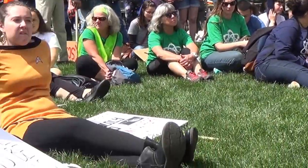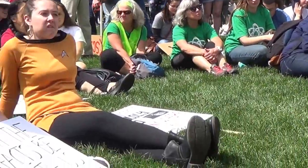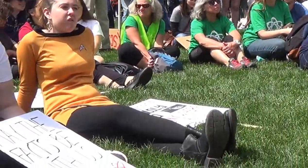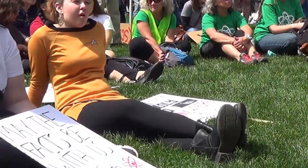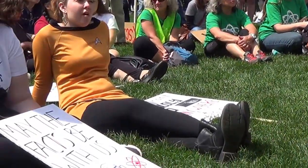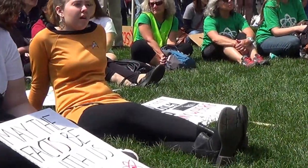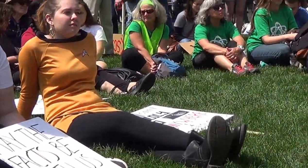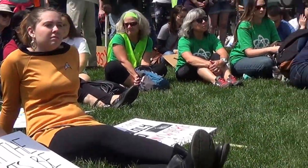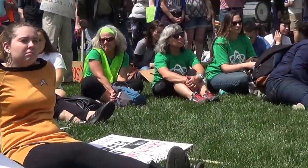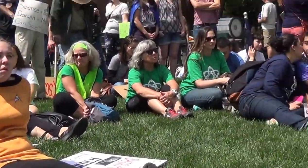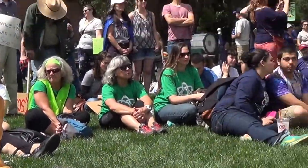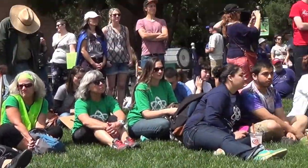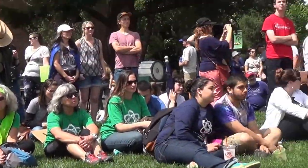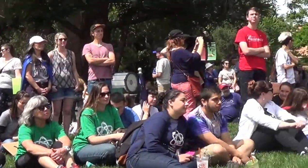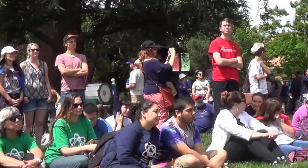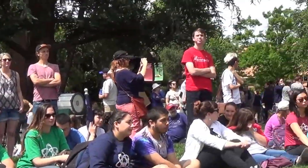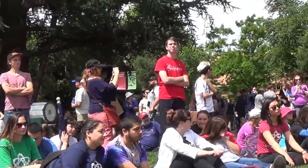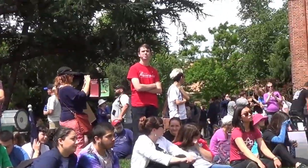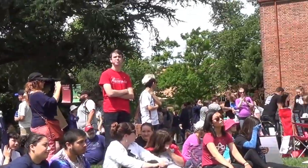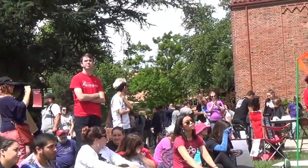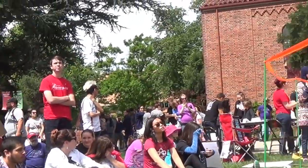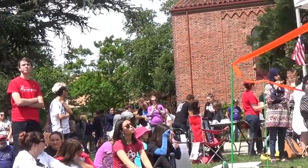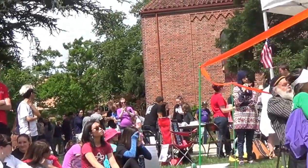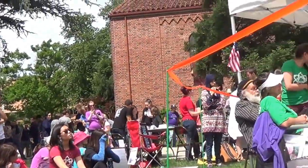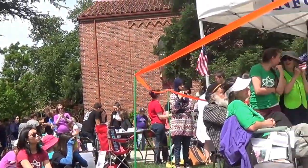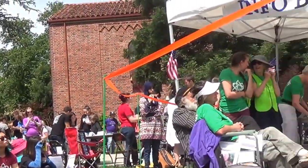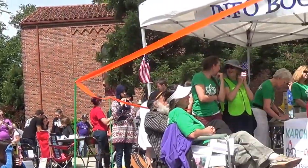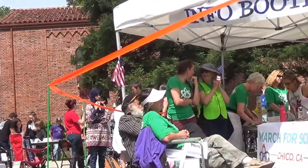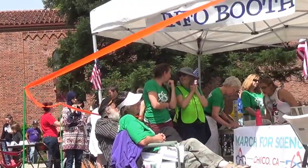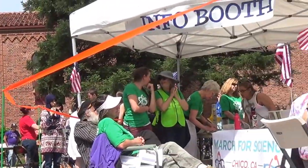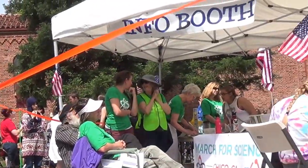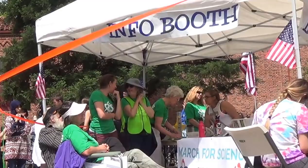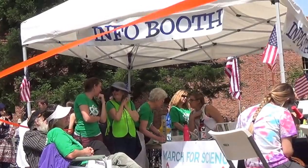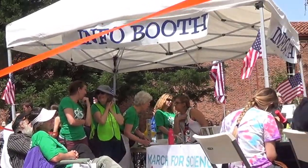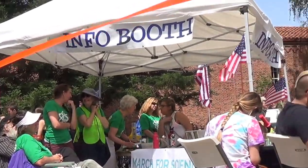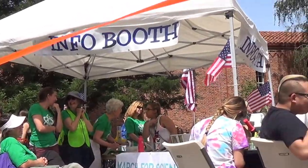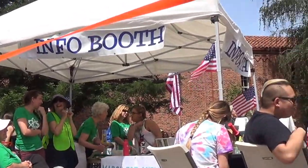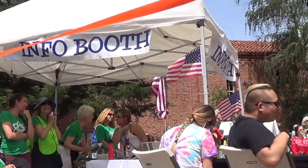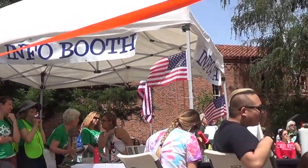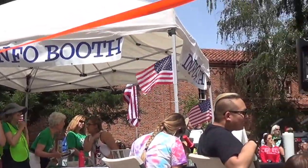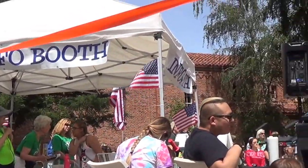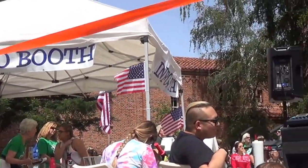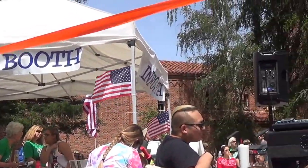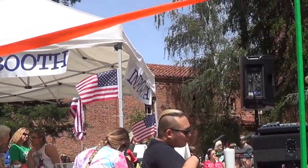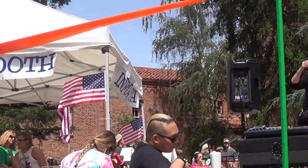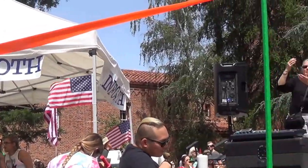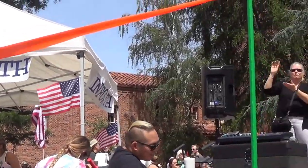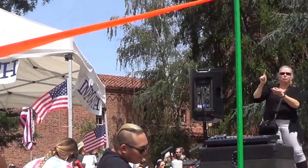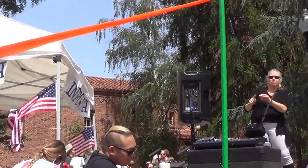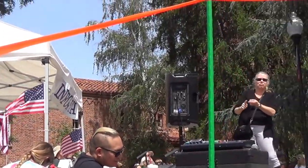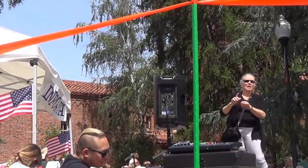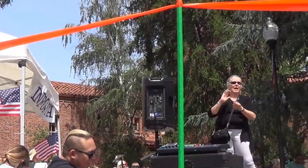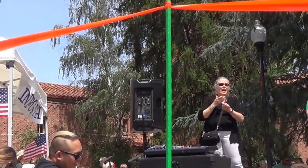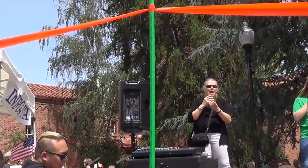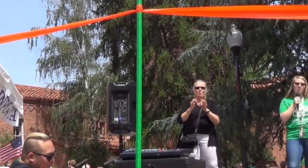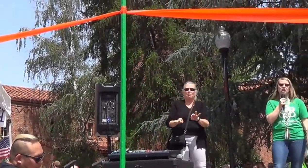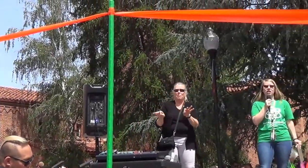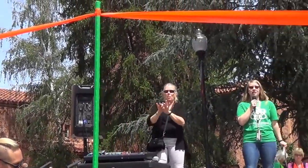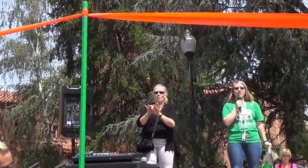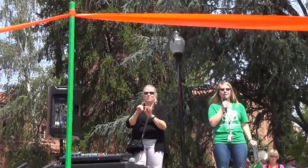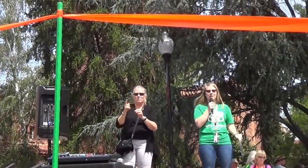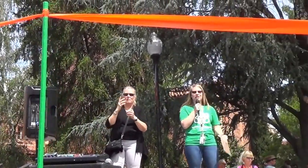in support of science, and we cannot let the role that science plays in the protection of our planet diminish. Protecting our